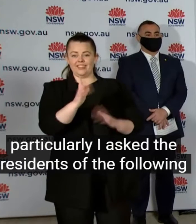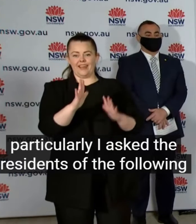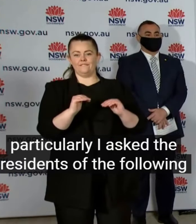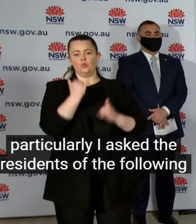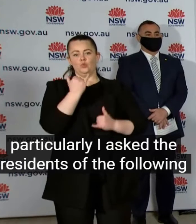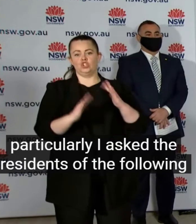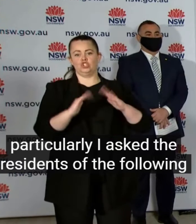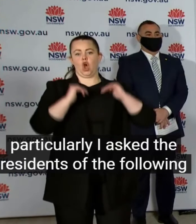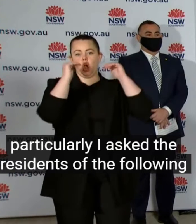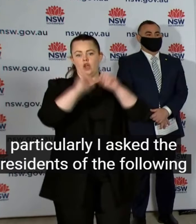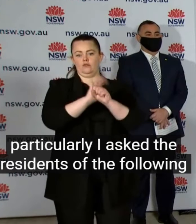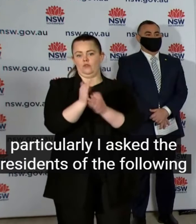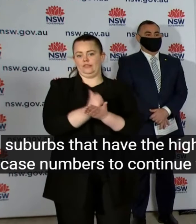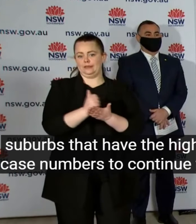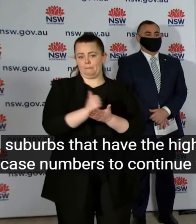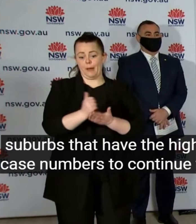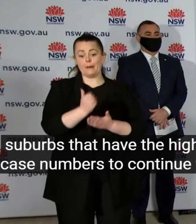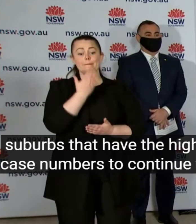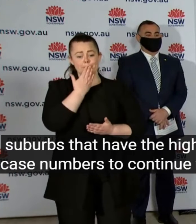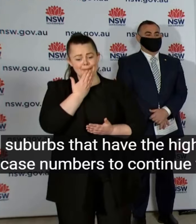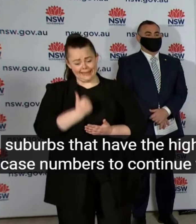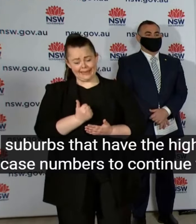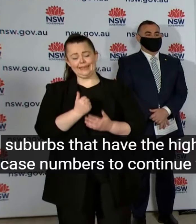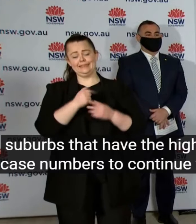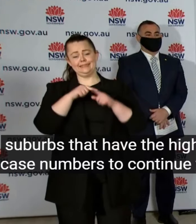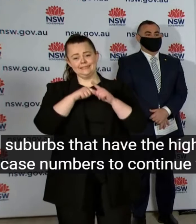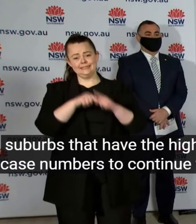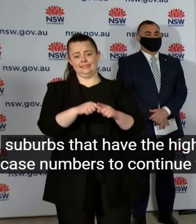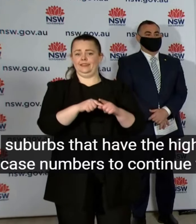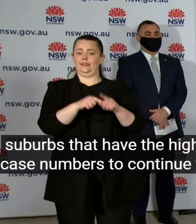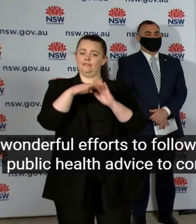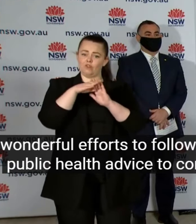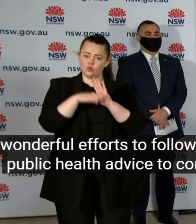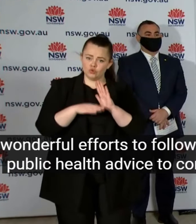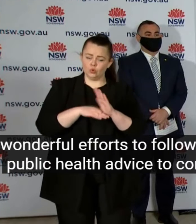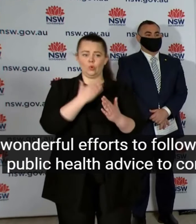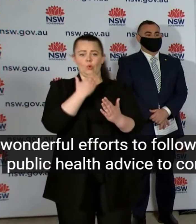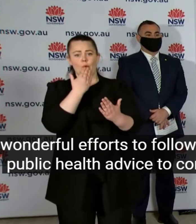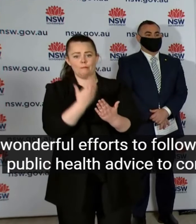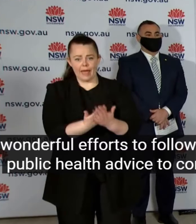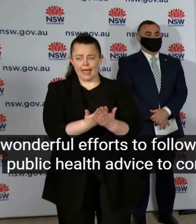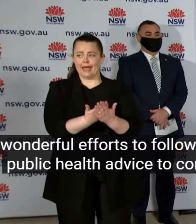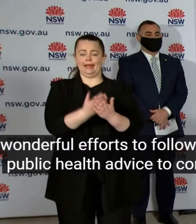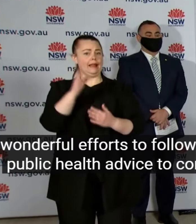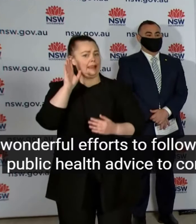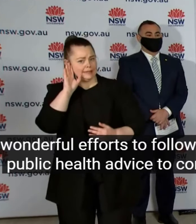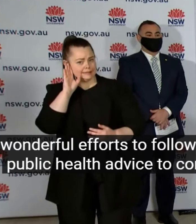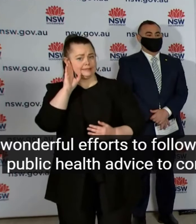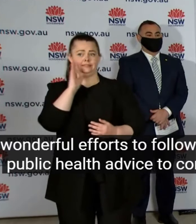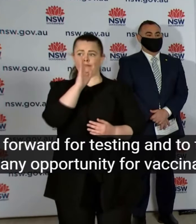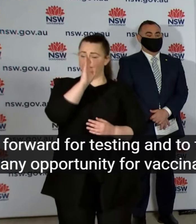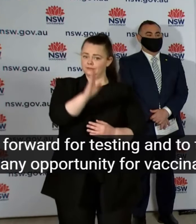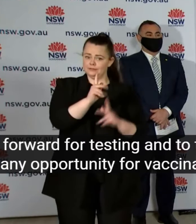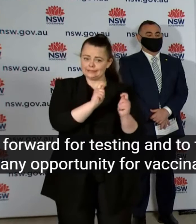case numbers to continue your wonderful efforts to follow the public health advice, to come forward for testing and to take any opportunity